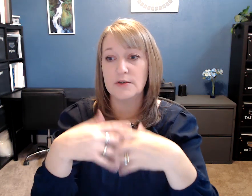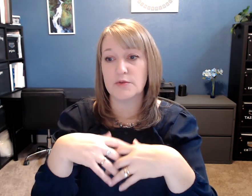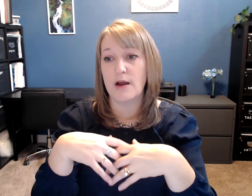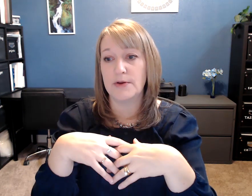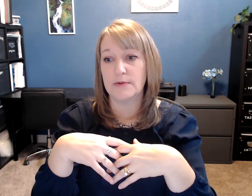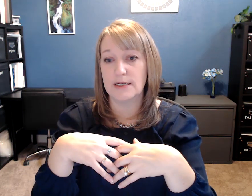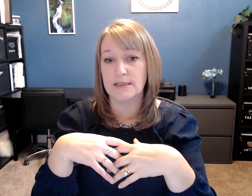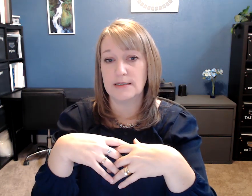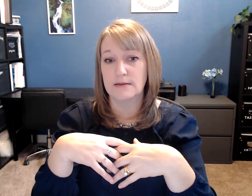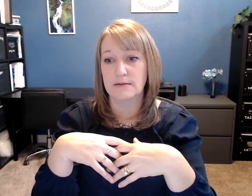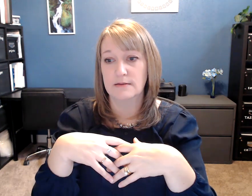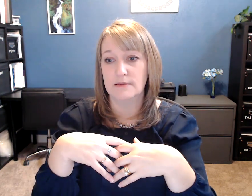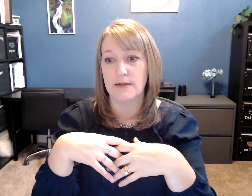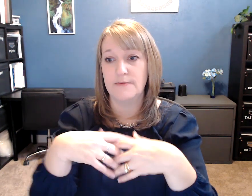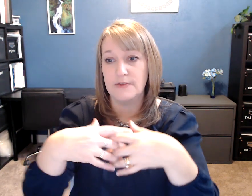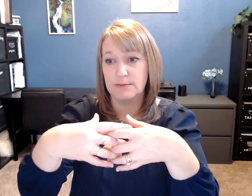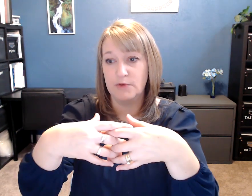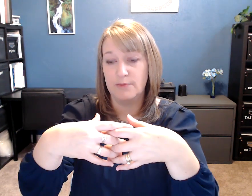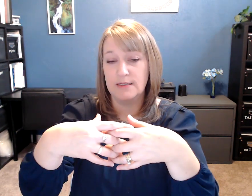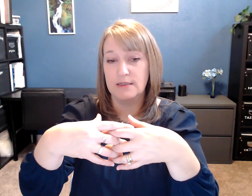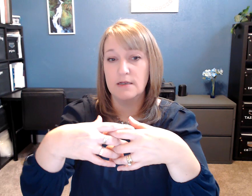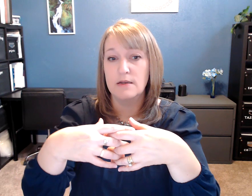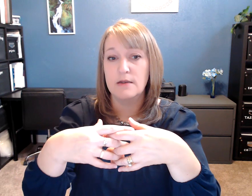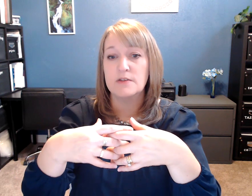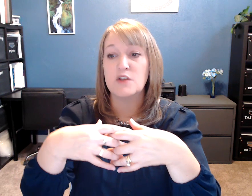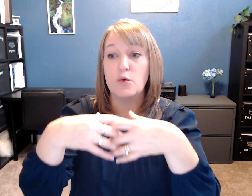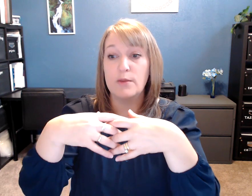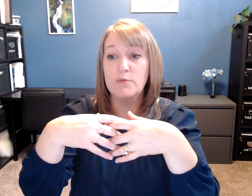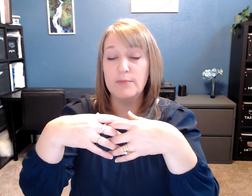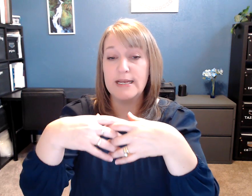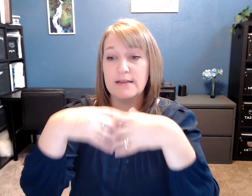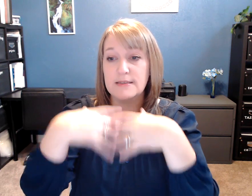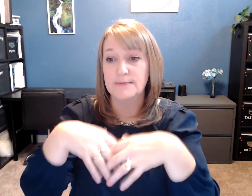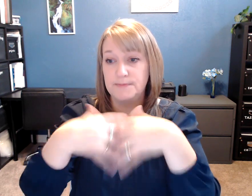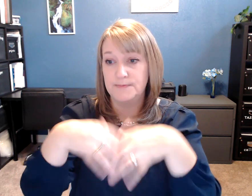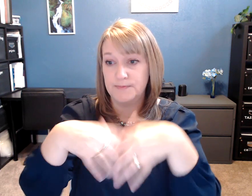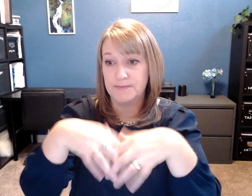to drop your wrists, all right, for this movement. So the movement is,